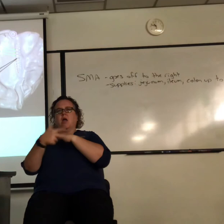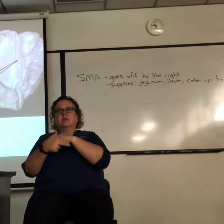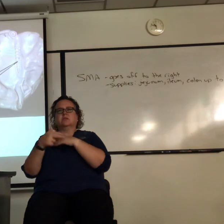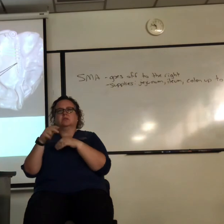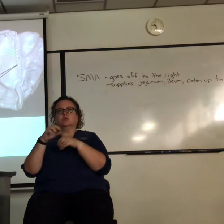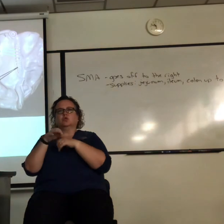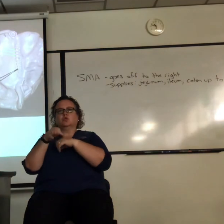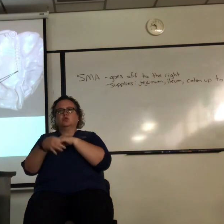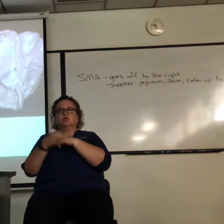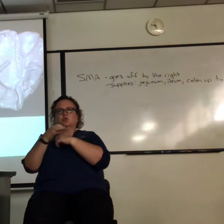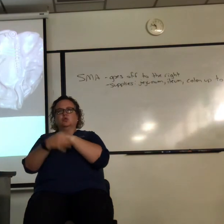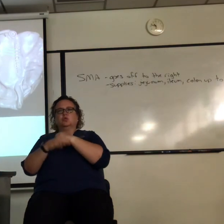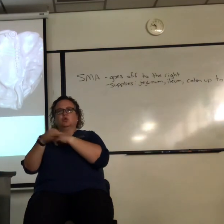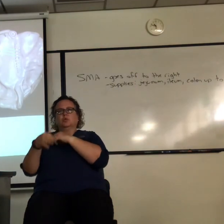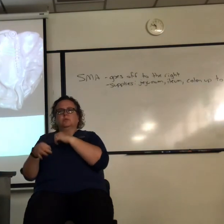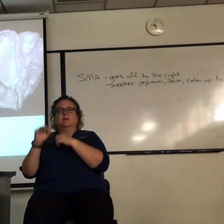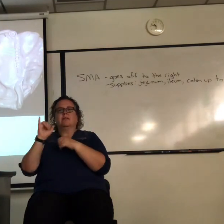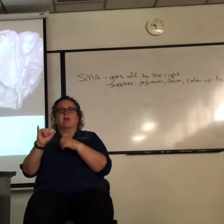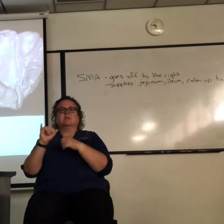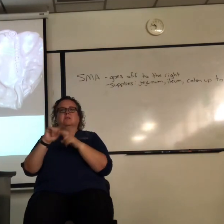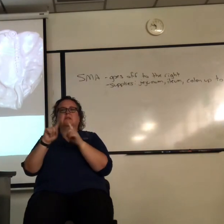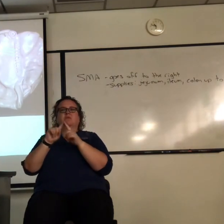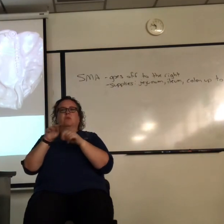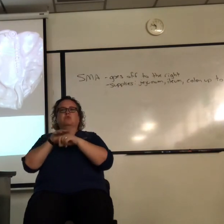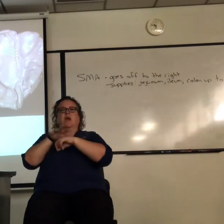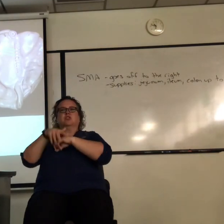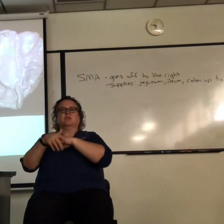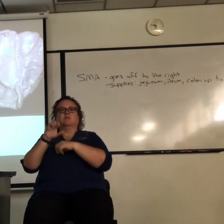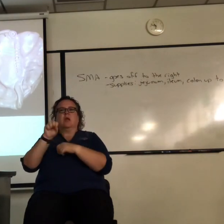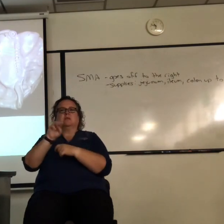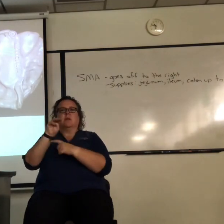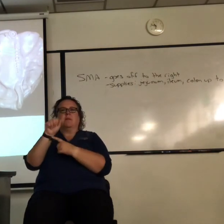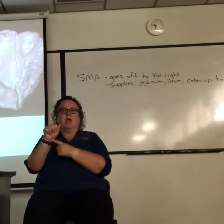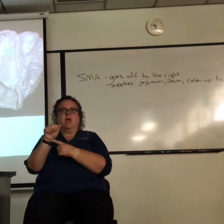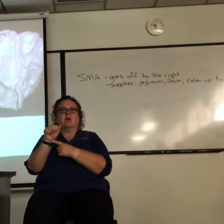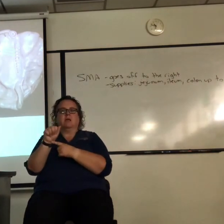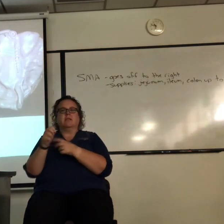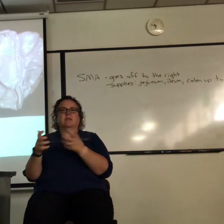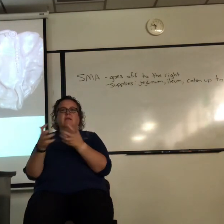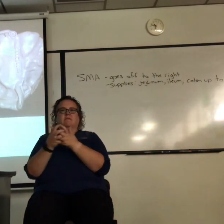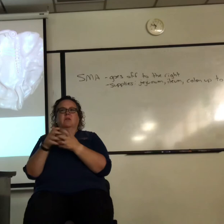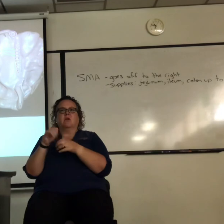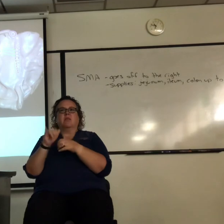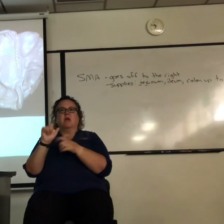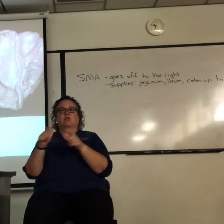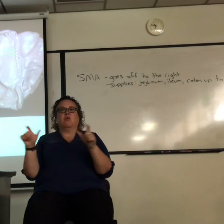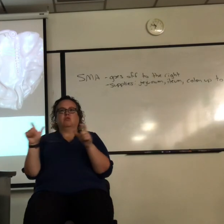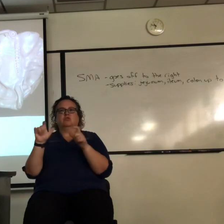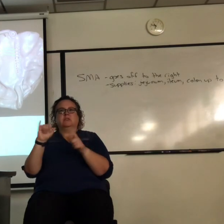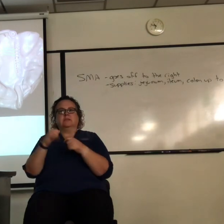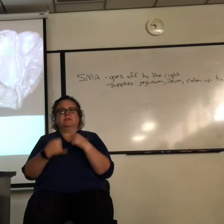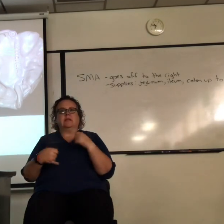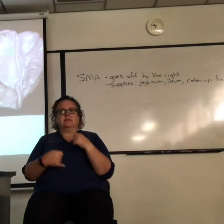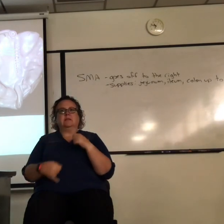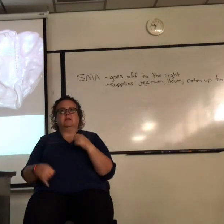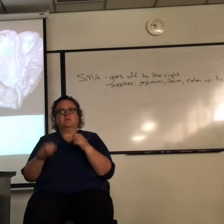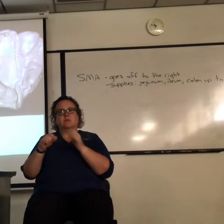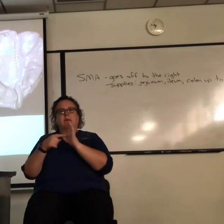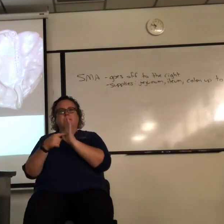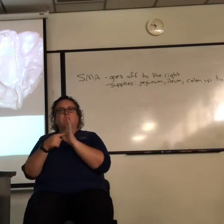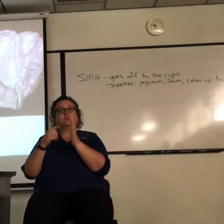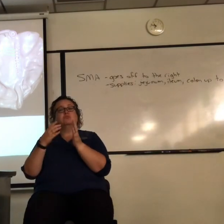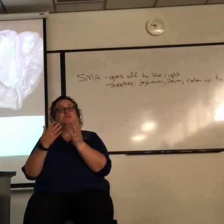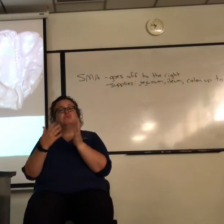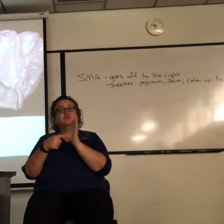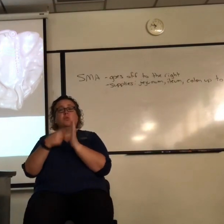the cut tubes of the branches for SMA that fit on that large intestine. So that model shows it